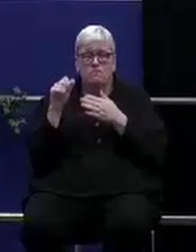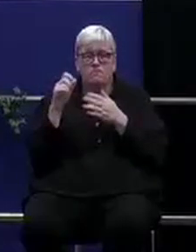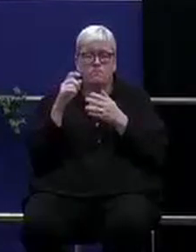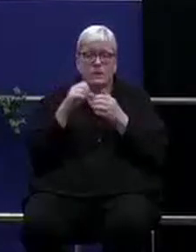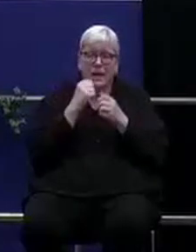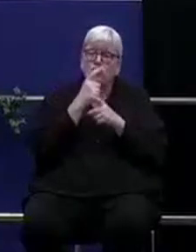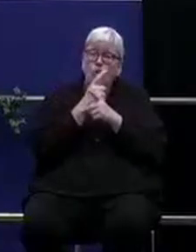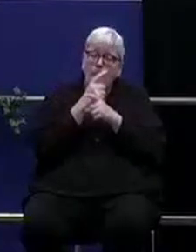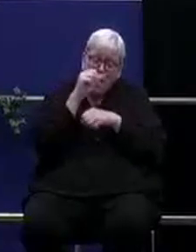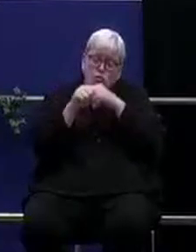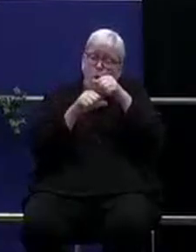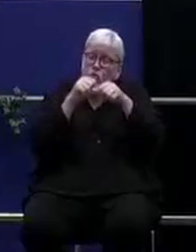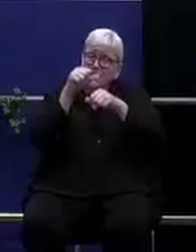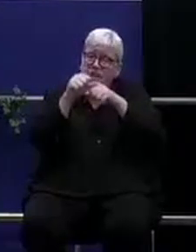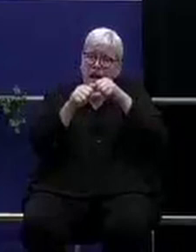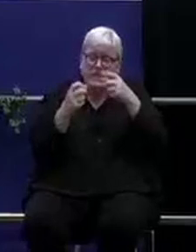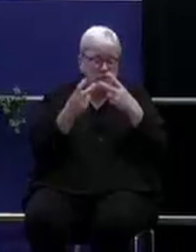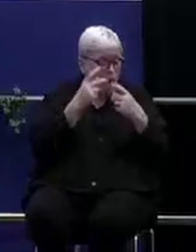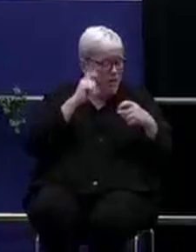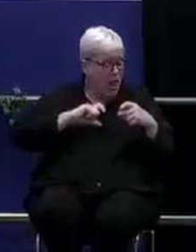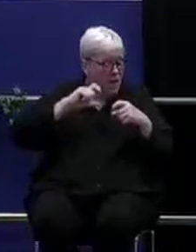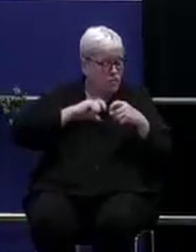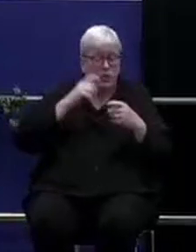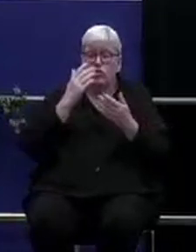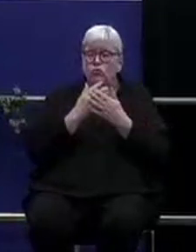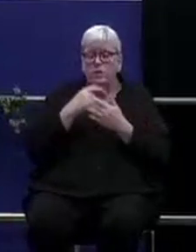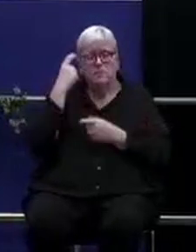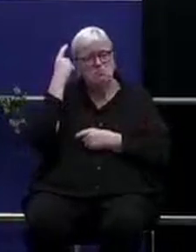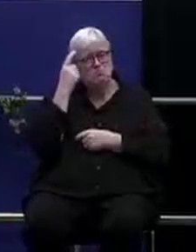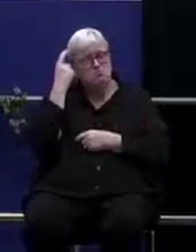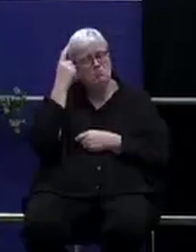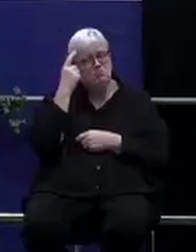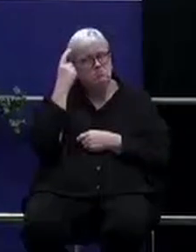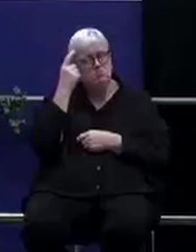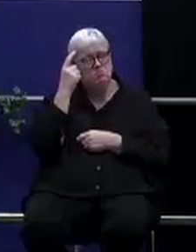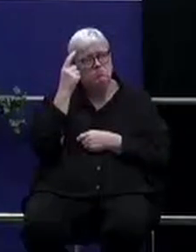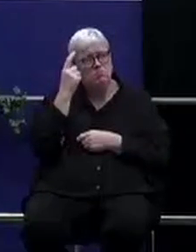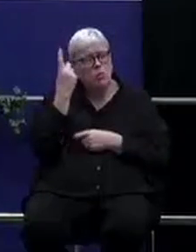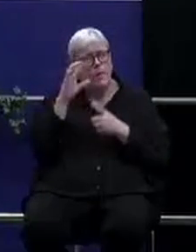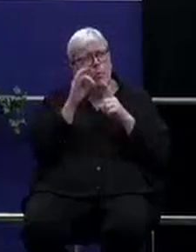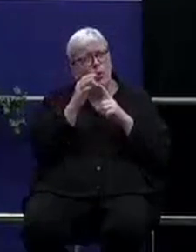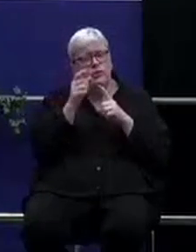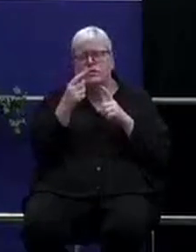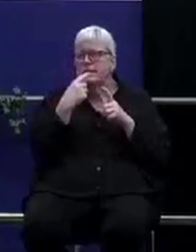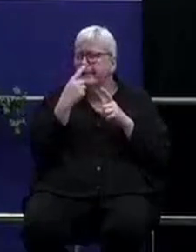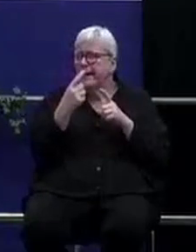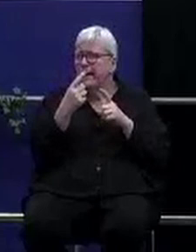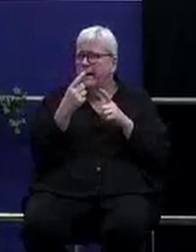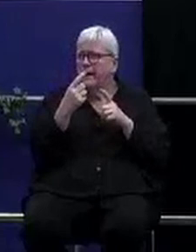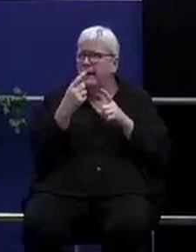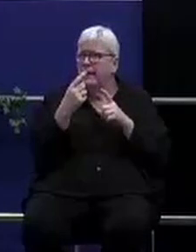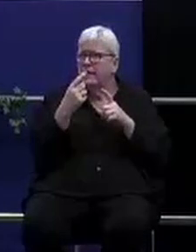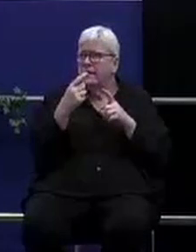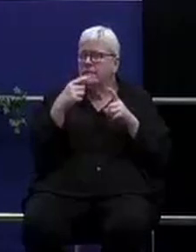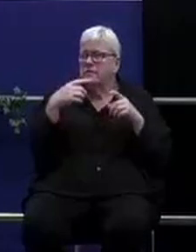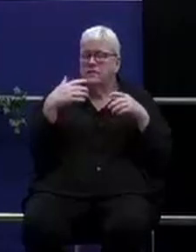while we're just talking about a couple of the other characters, I was really curious about, and I think at one point you say there is only a need